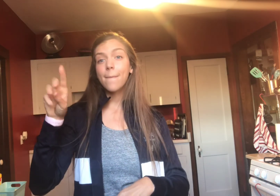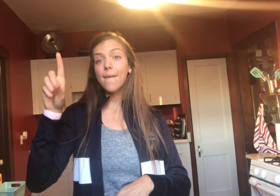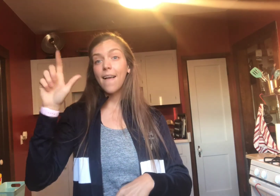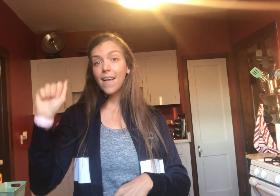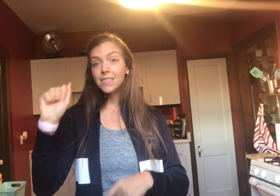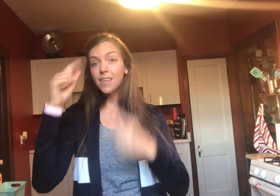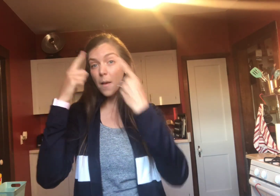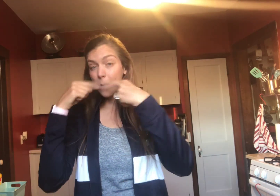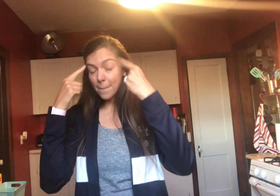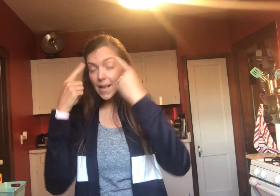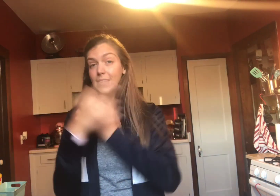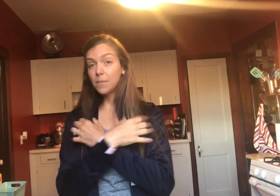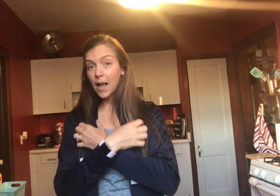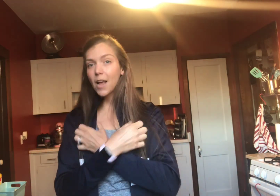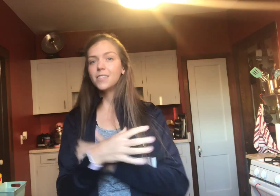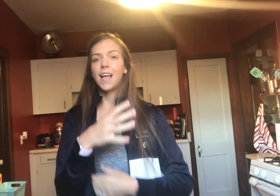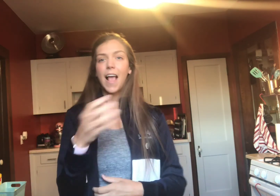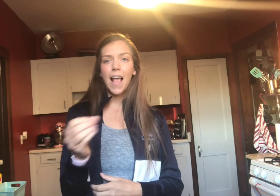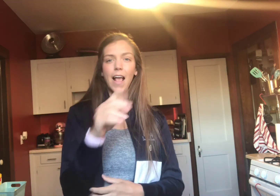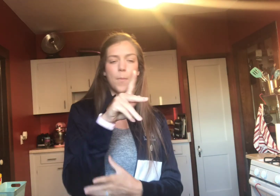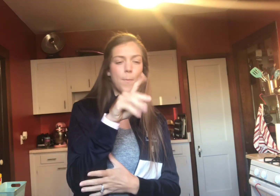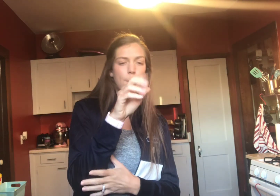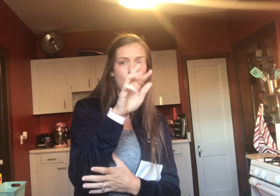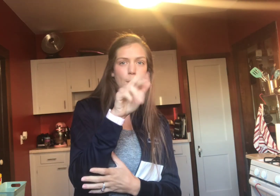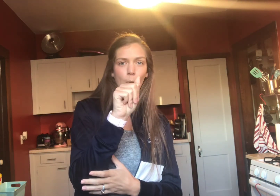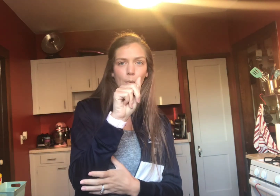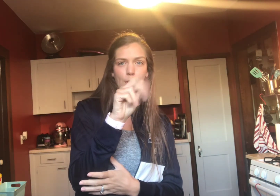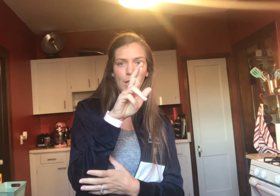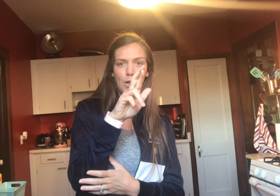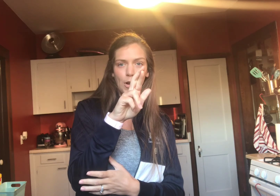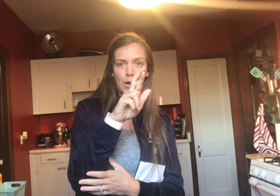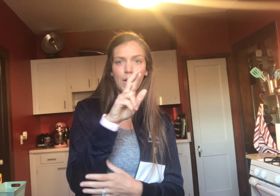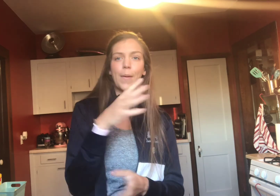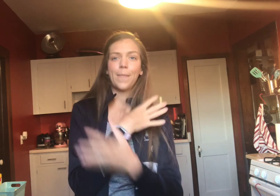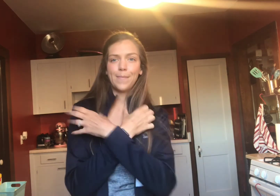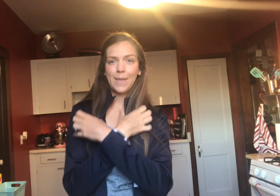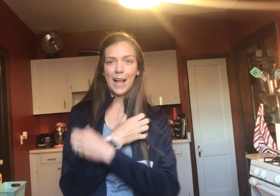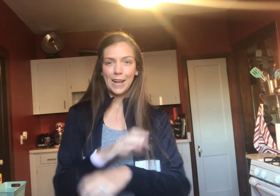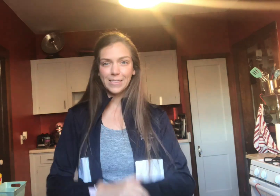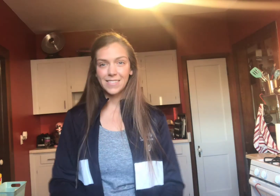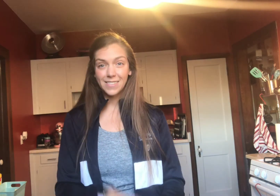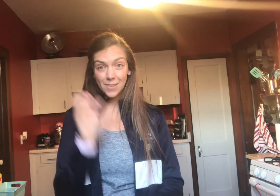contrast panda bears and polar bears.